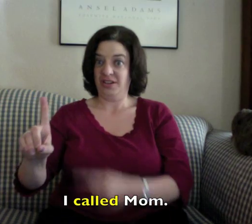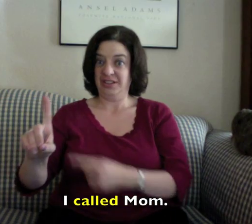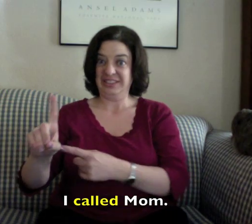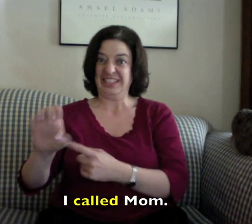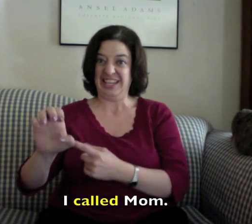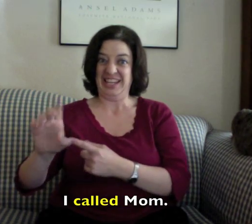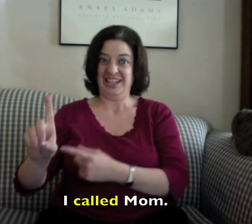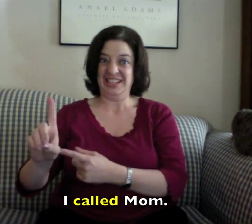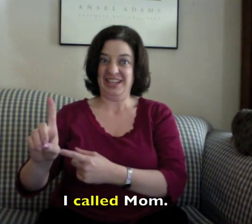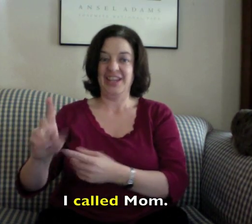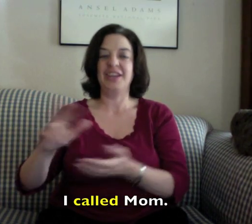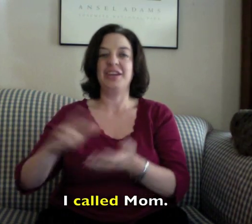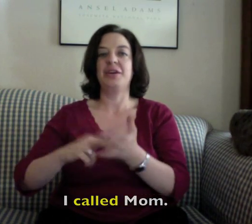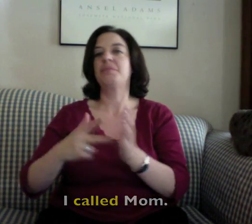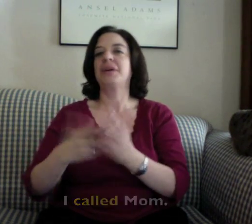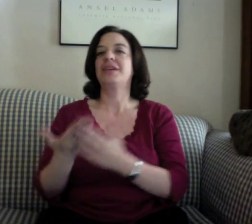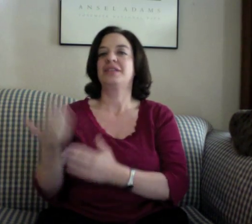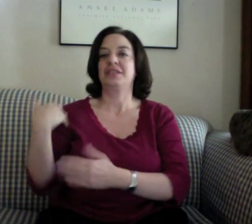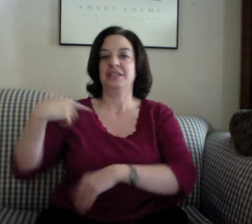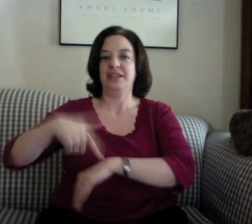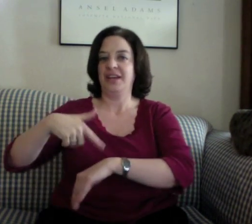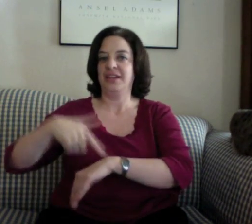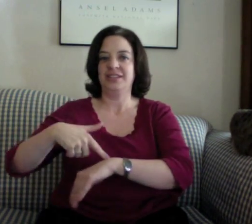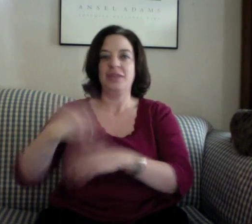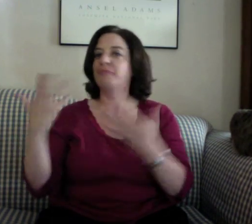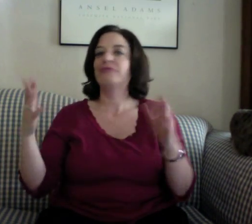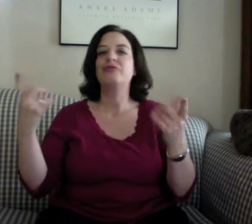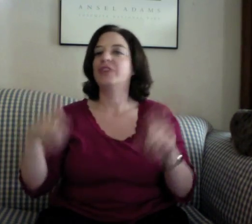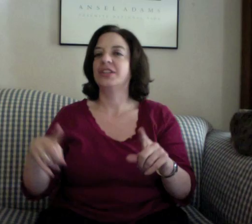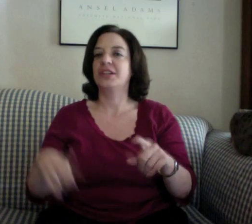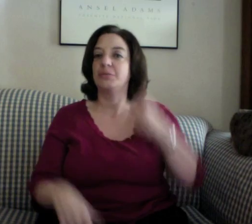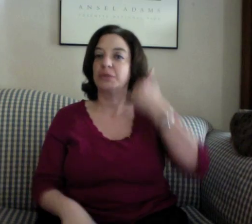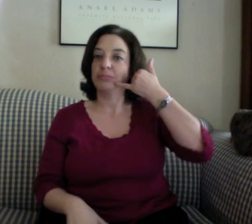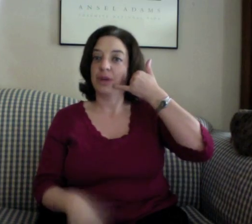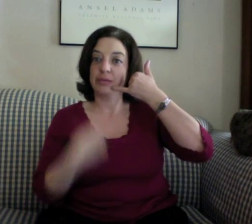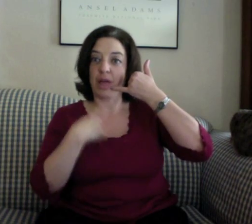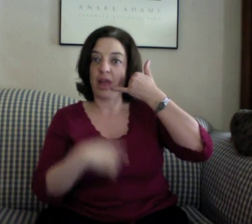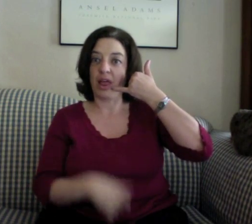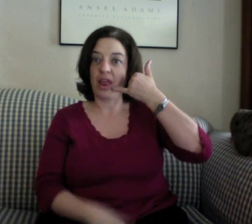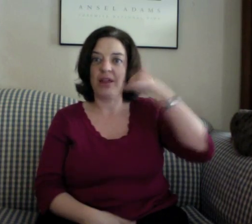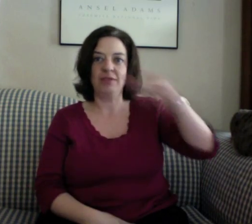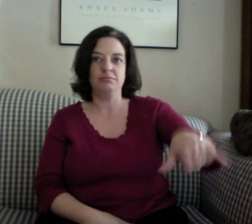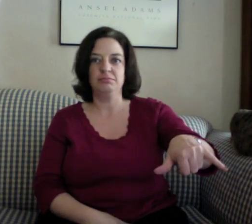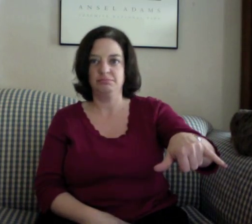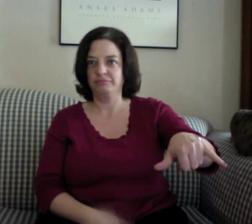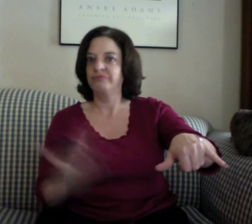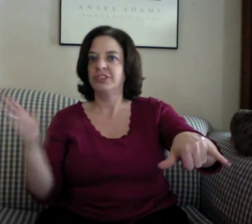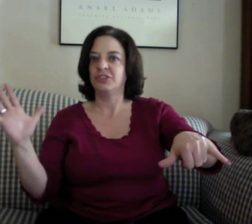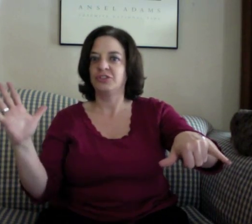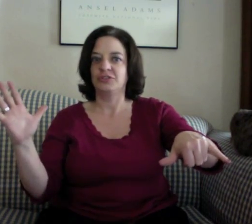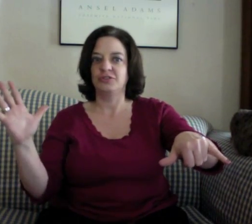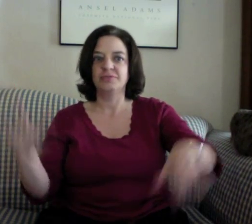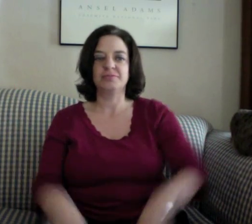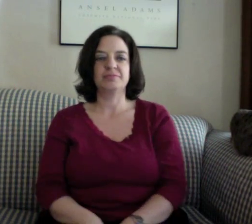Called, like with an ED on the end, that means it's past tense. It's already happened. Like I was on the phone with mom and then I hung up. It's already